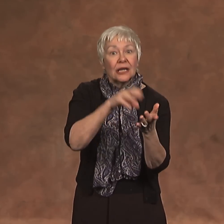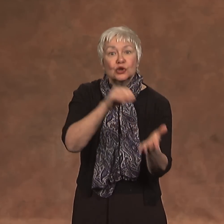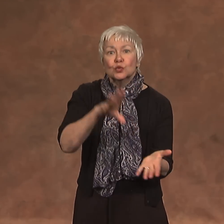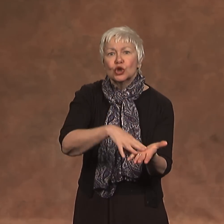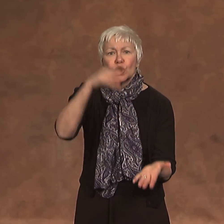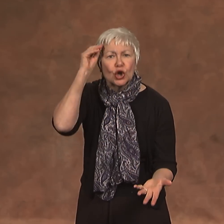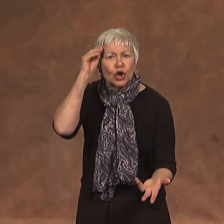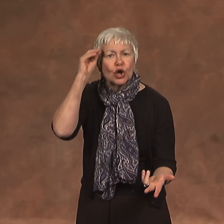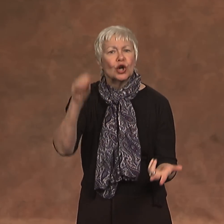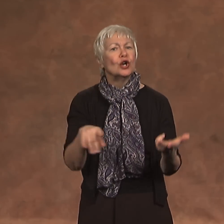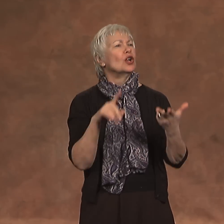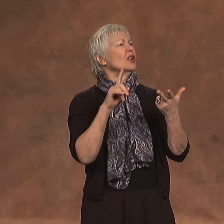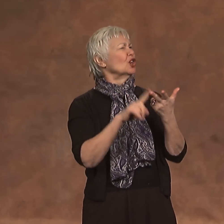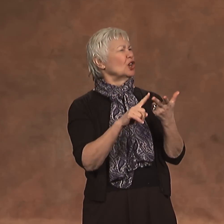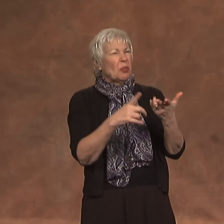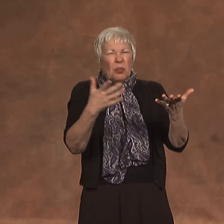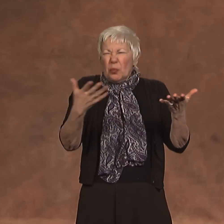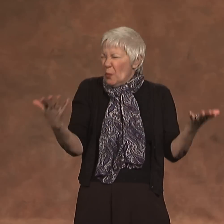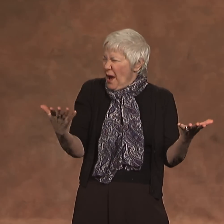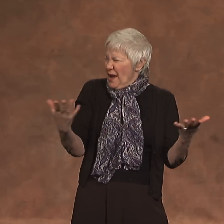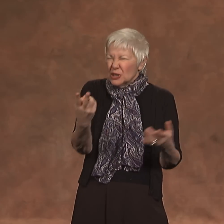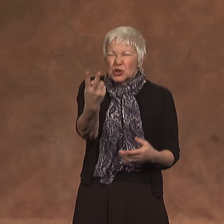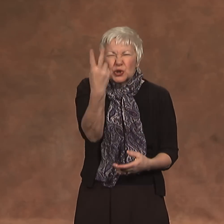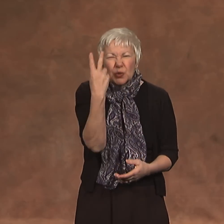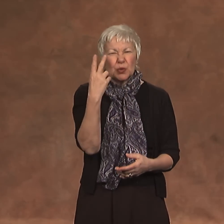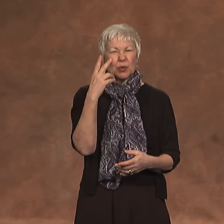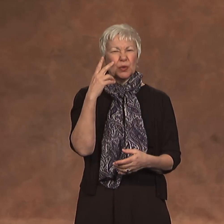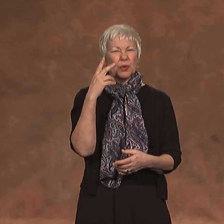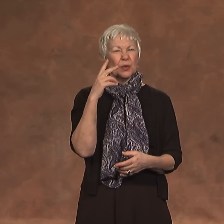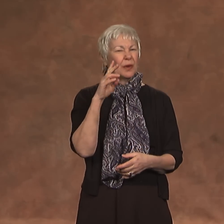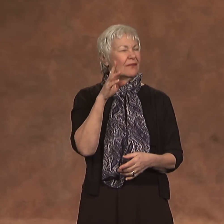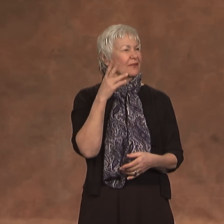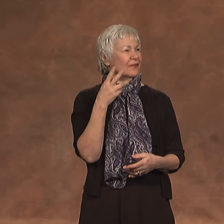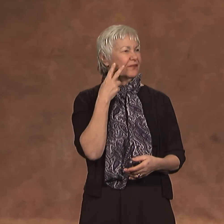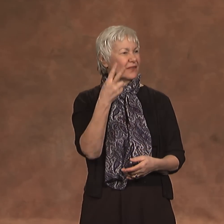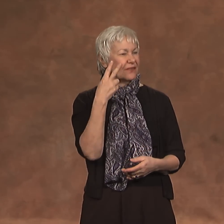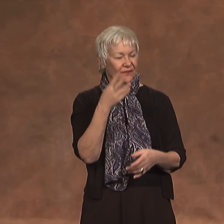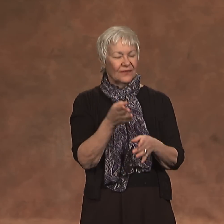student learning? And what are the two visual fields?